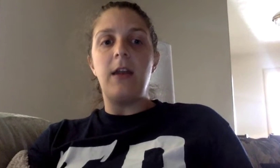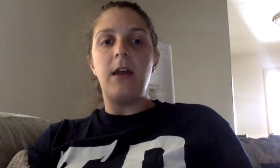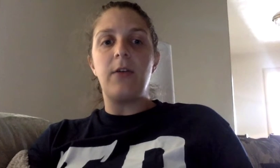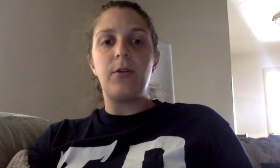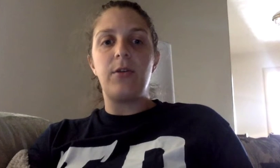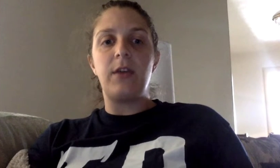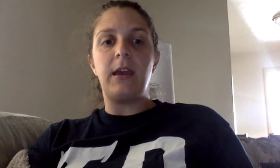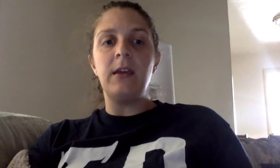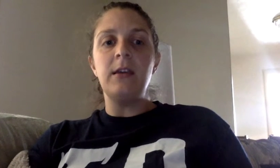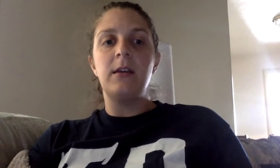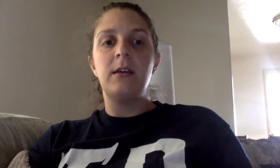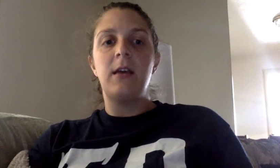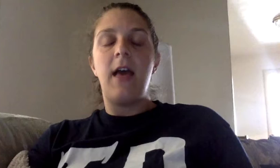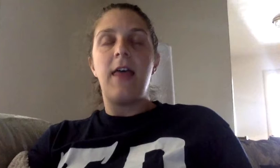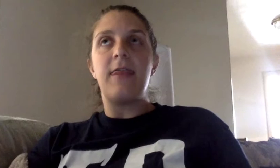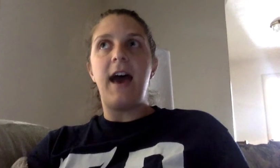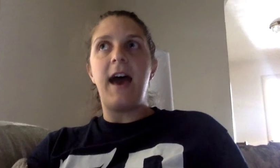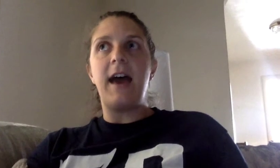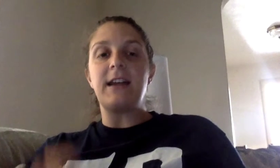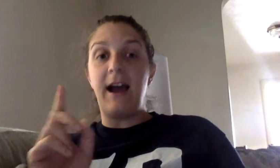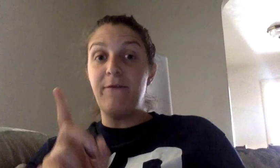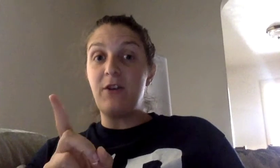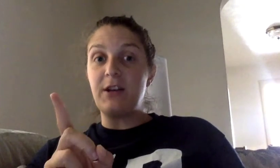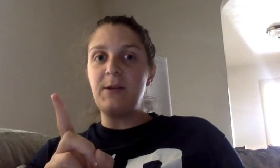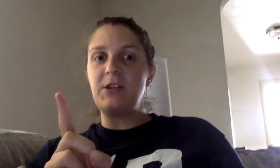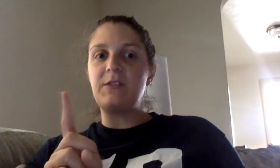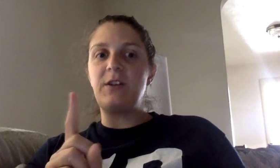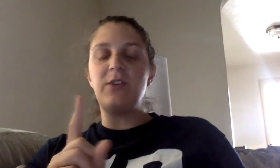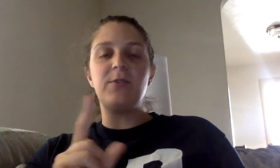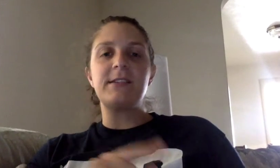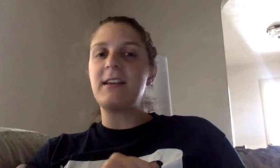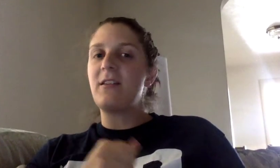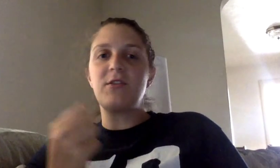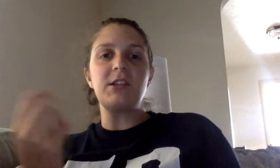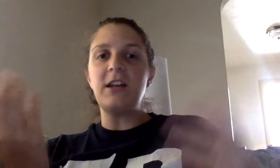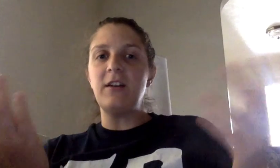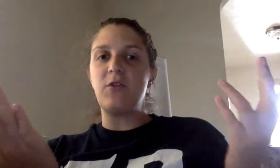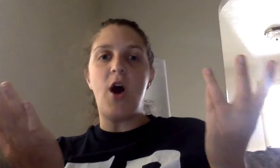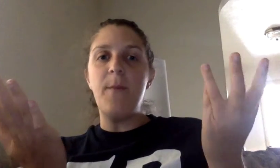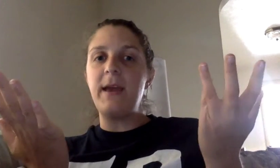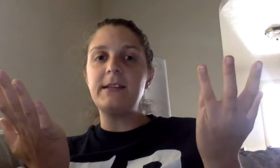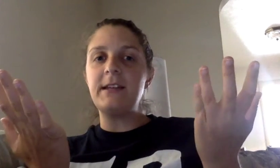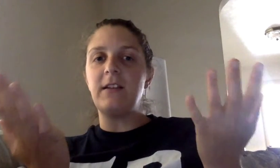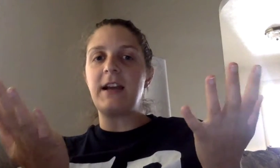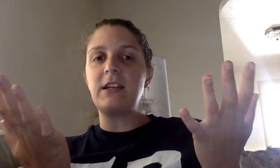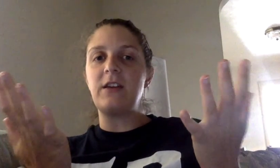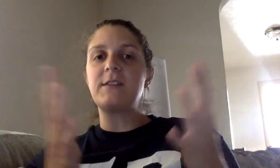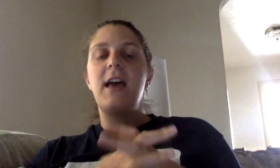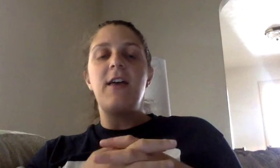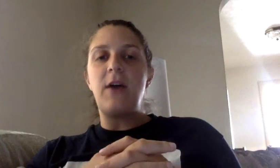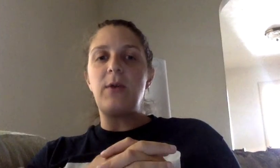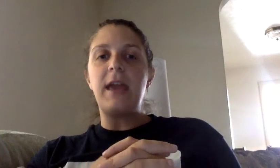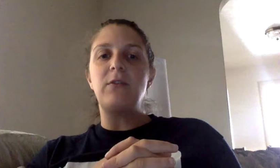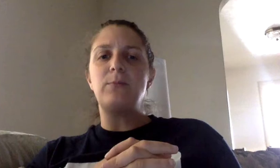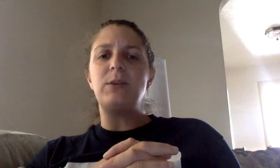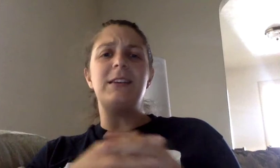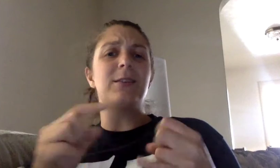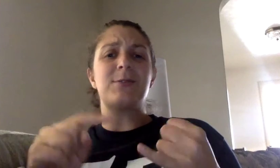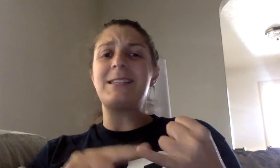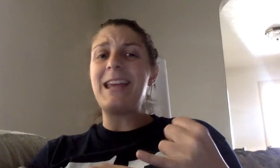Another thing that I forgot to mention in this video is there's a ton of amazing electives that we have in PE. There's